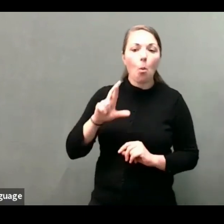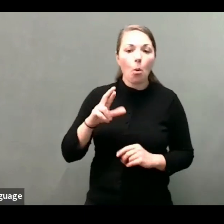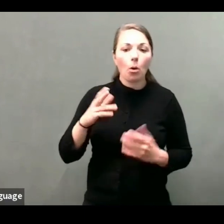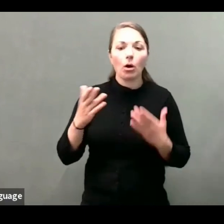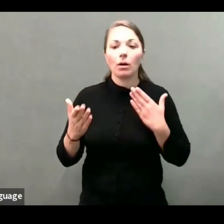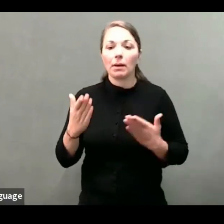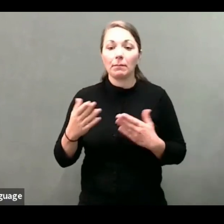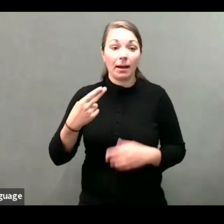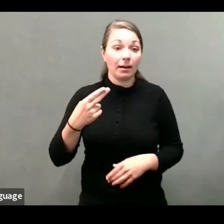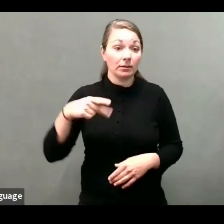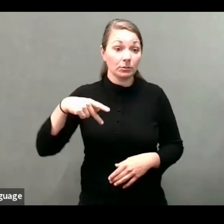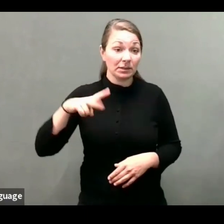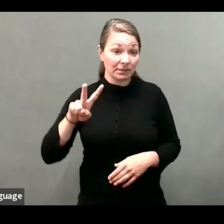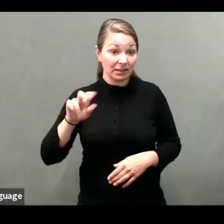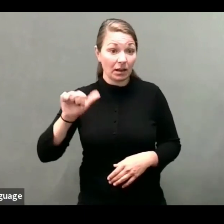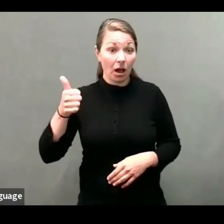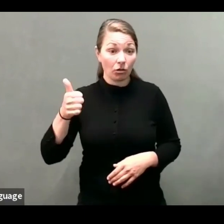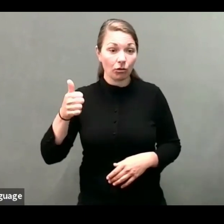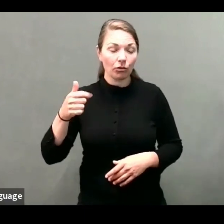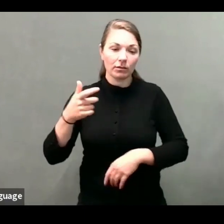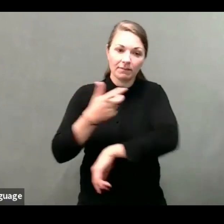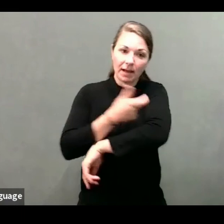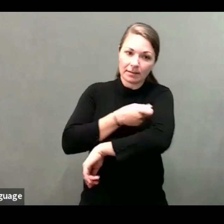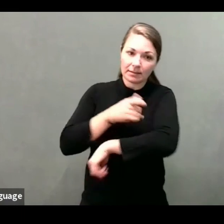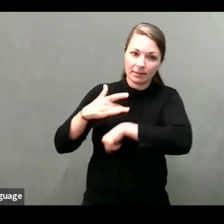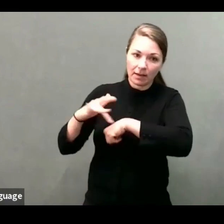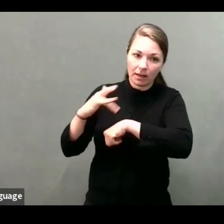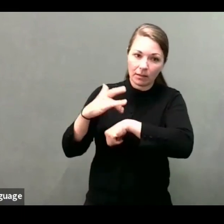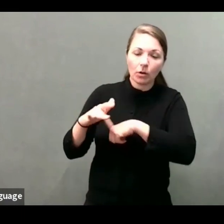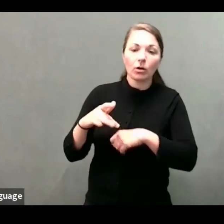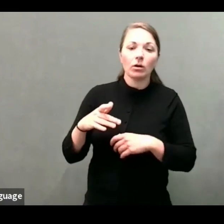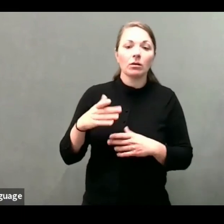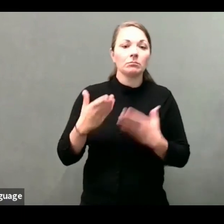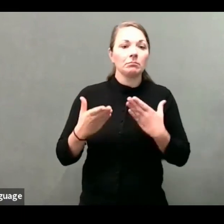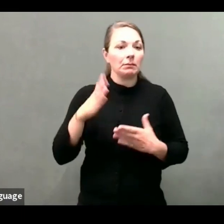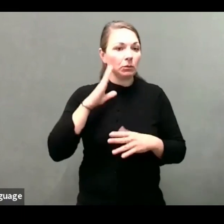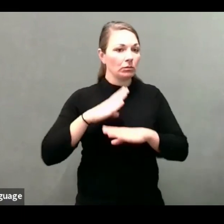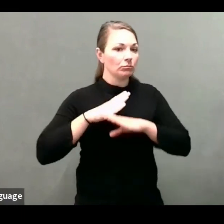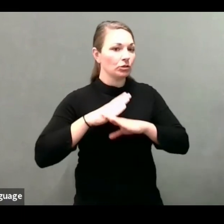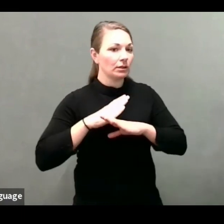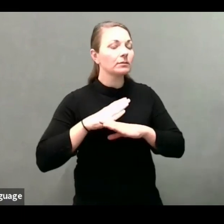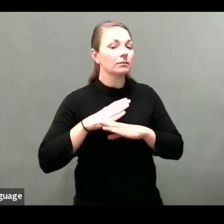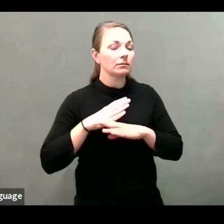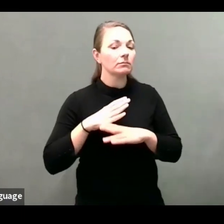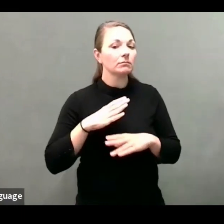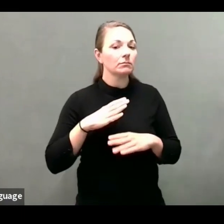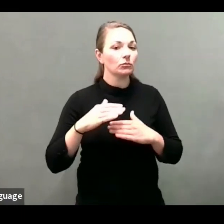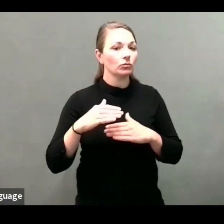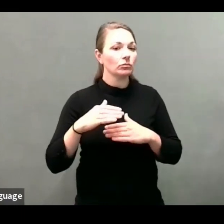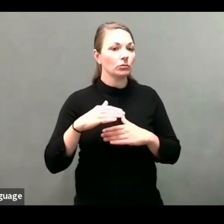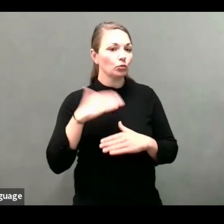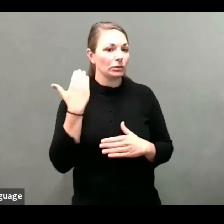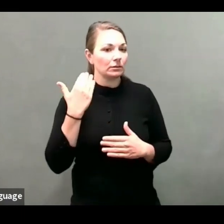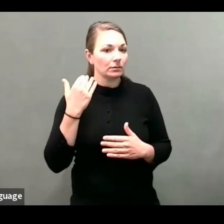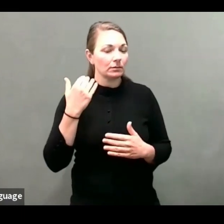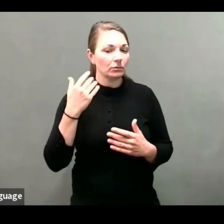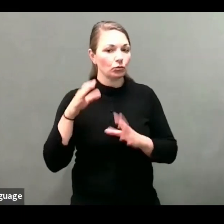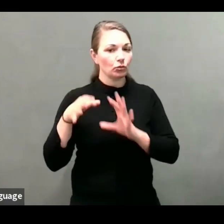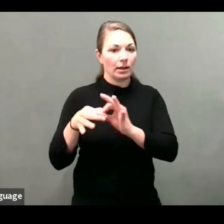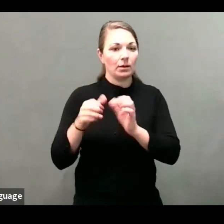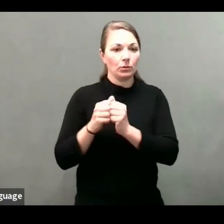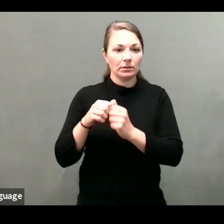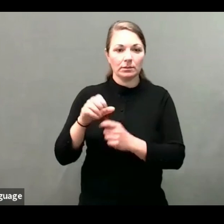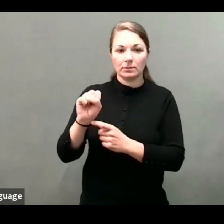or HPV is another vaccine that may protect against some of the risks from a sexual assault.